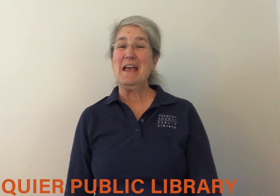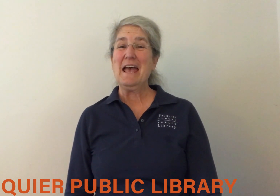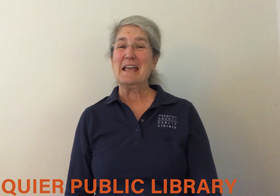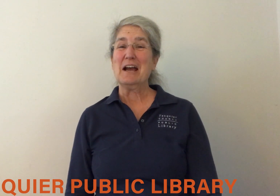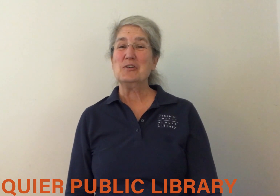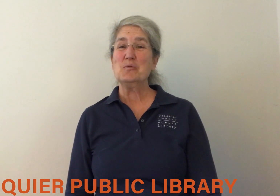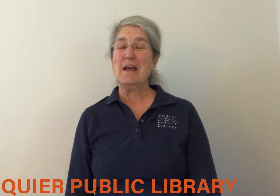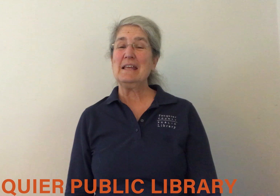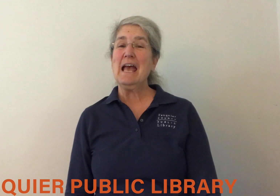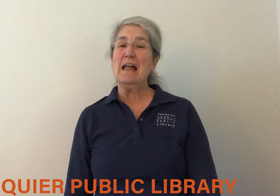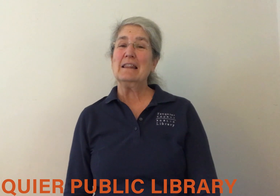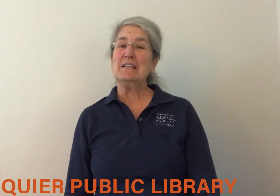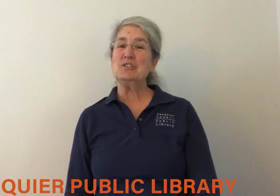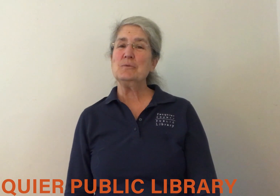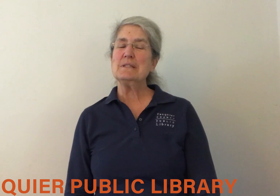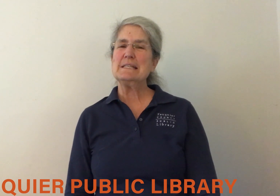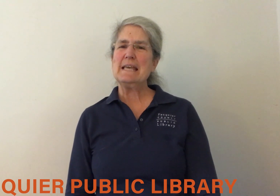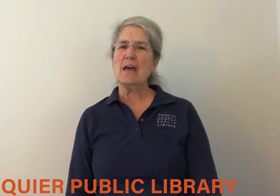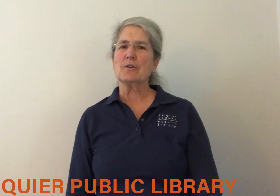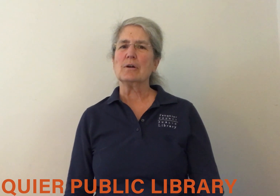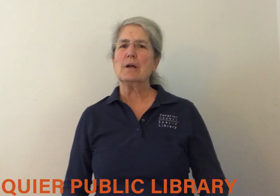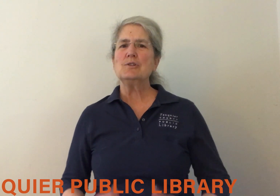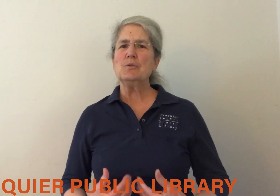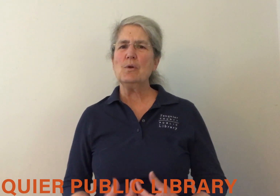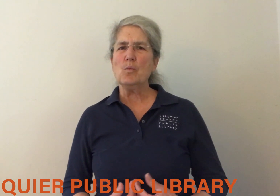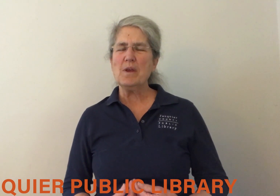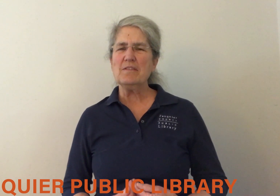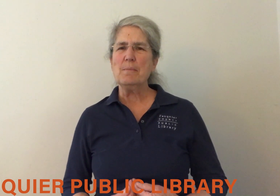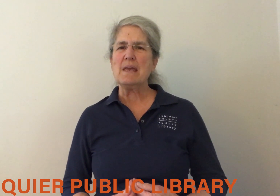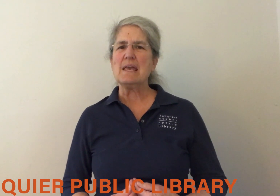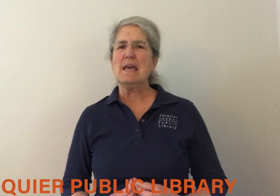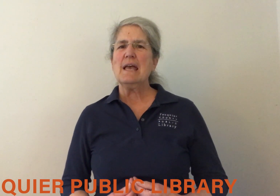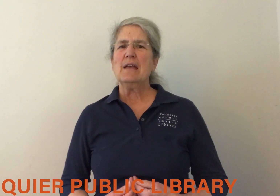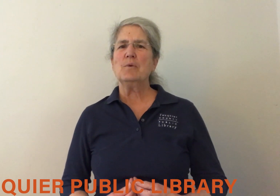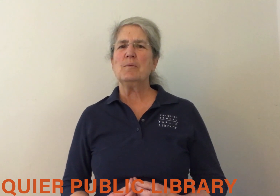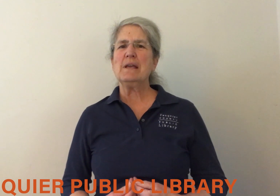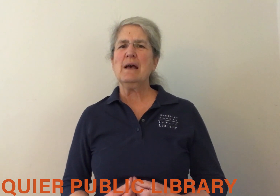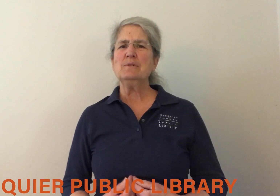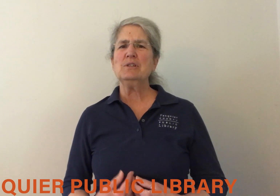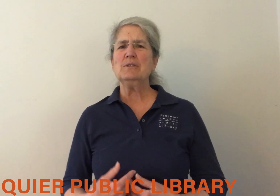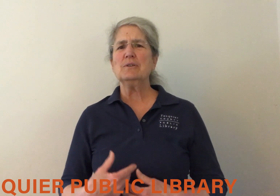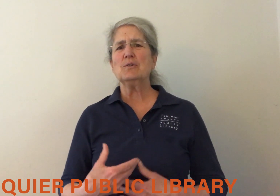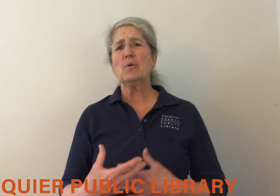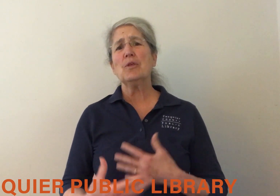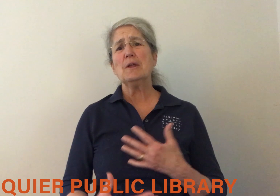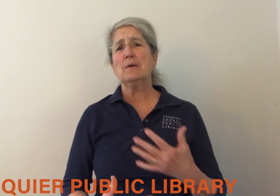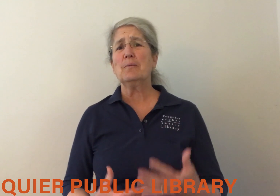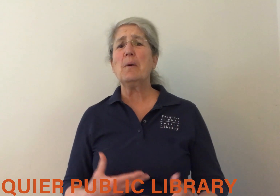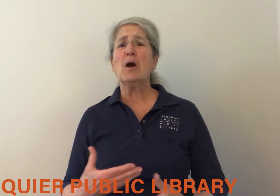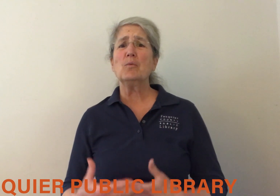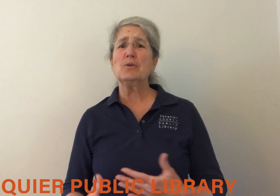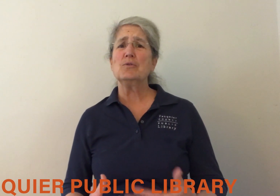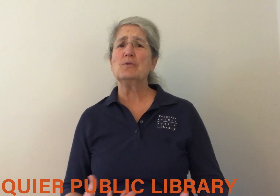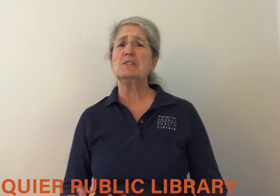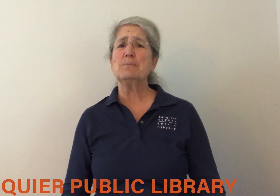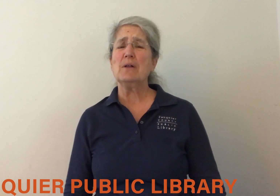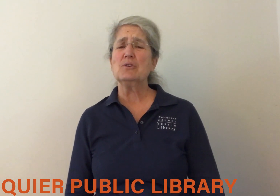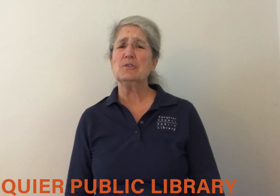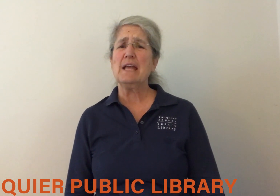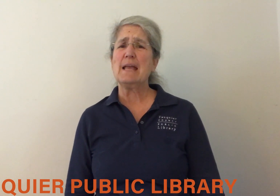Okay, are you ready? Let's do it together. Do it with me. And when we come to the part where you spell your name,